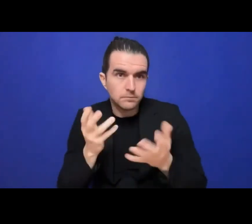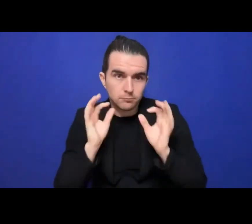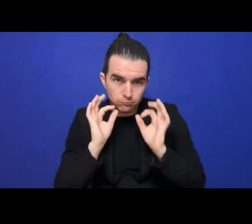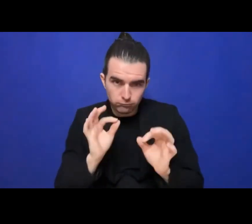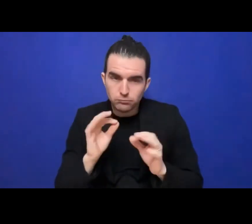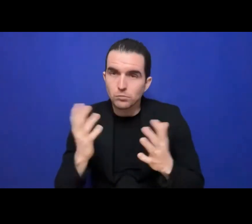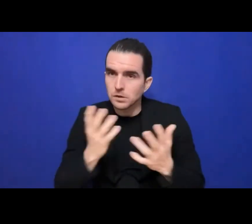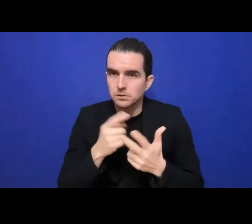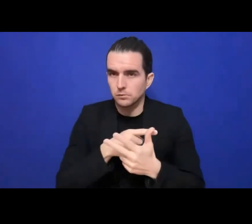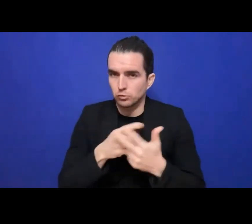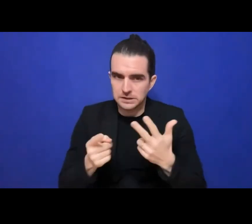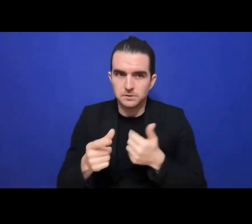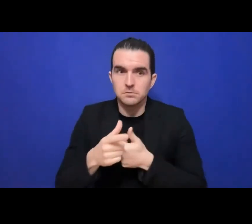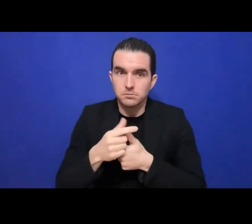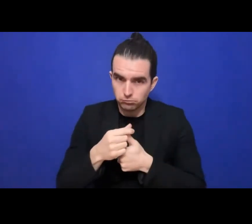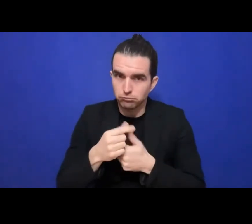services.